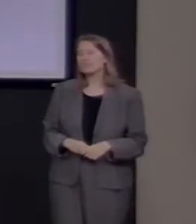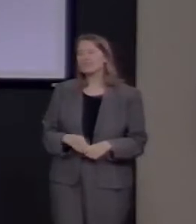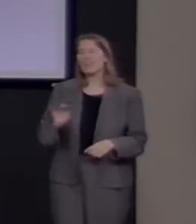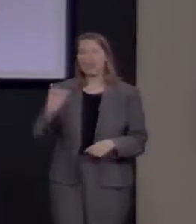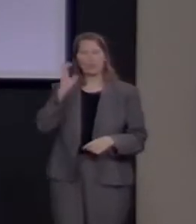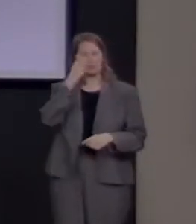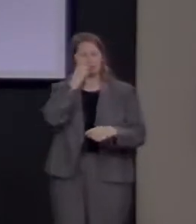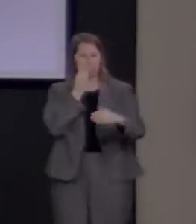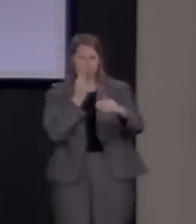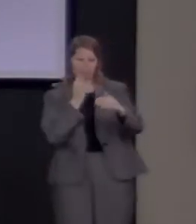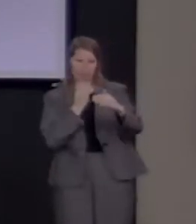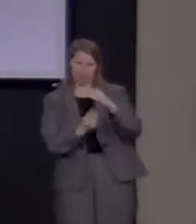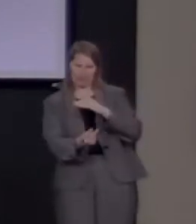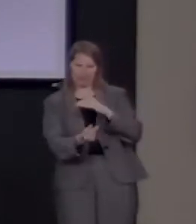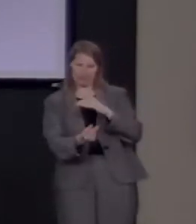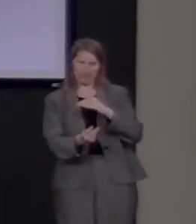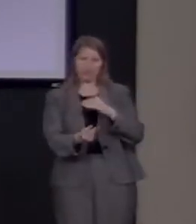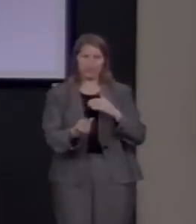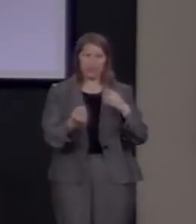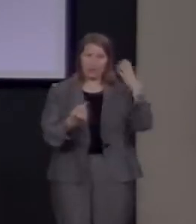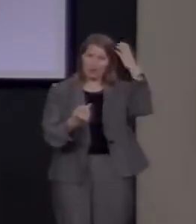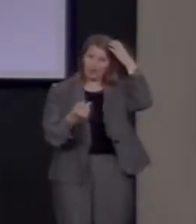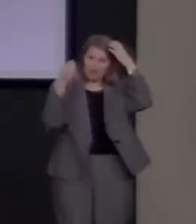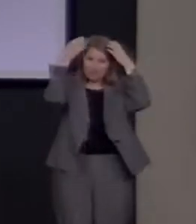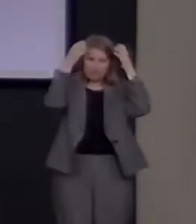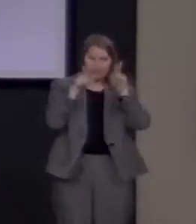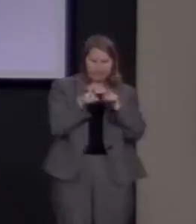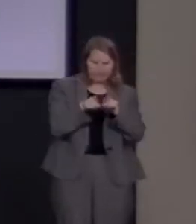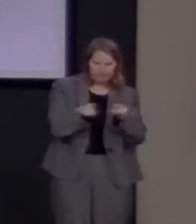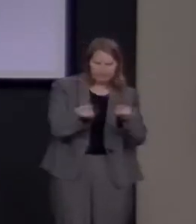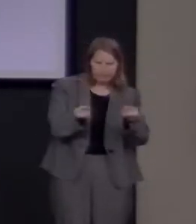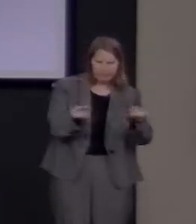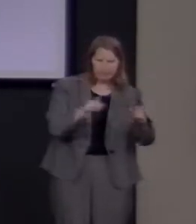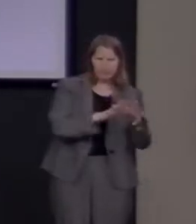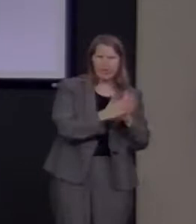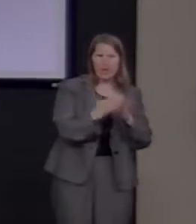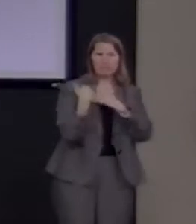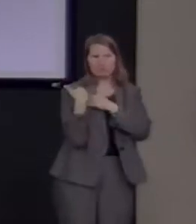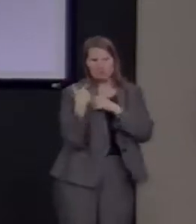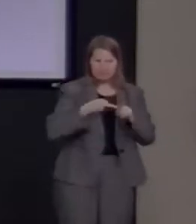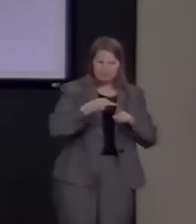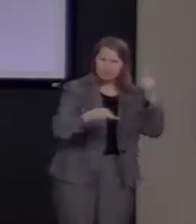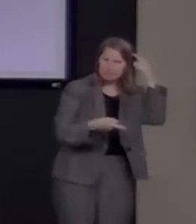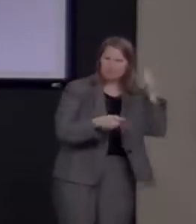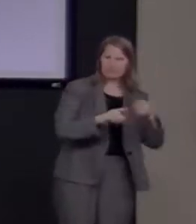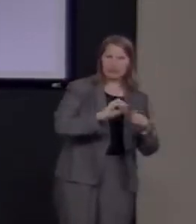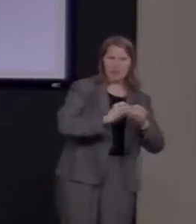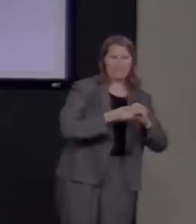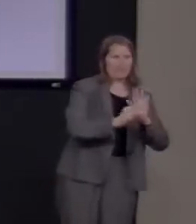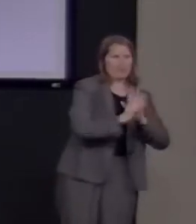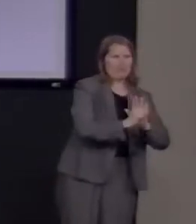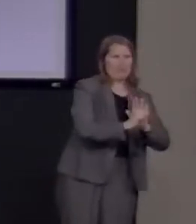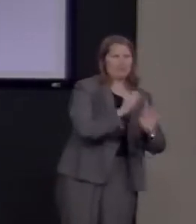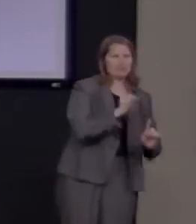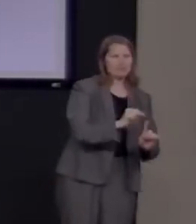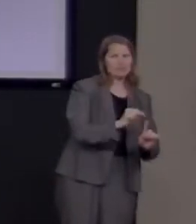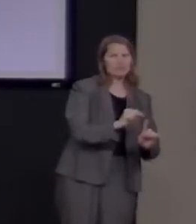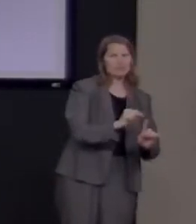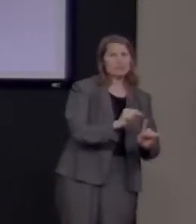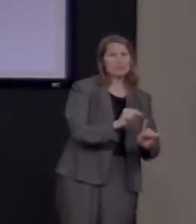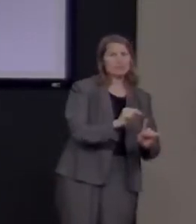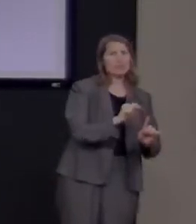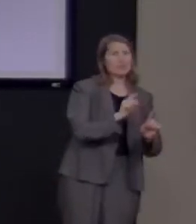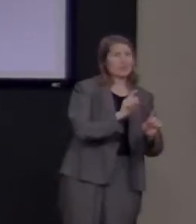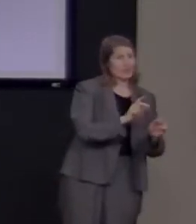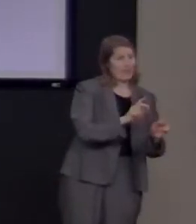the degree of specialization for symbolic number in the left hemisphere should be correlated with individual differences